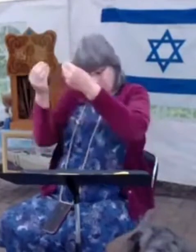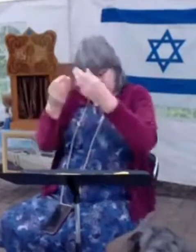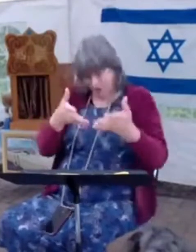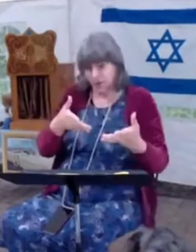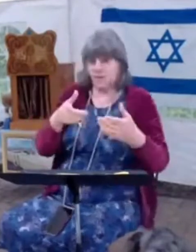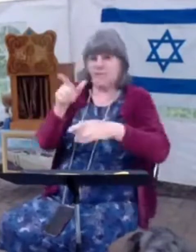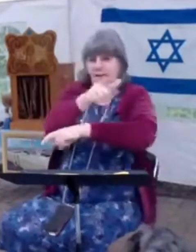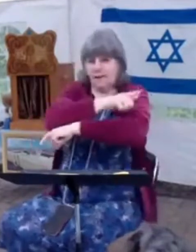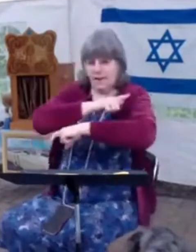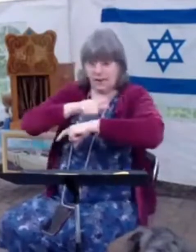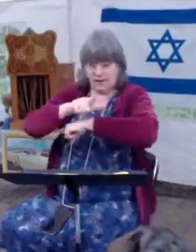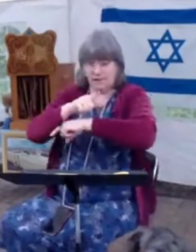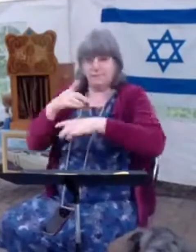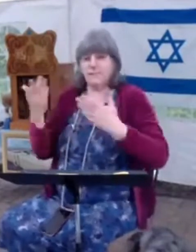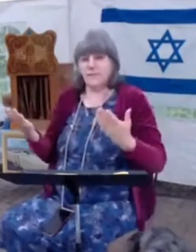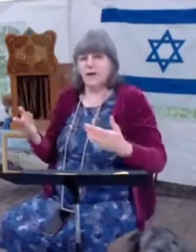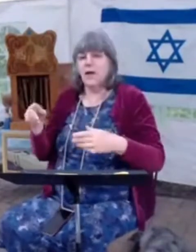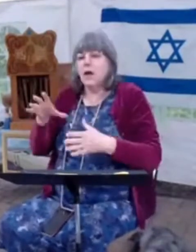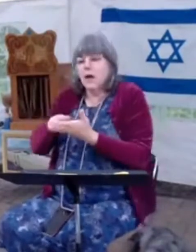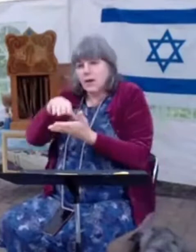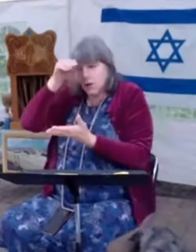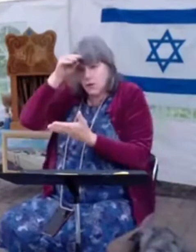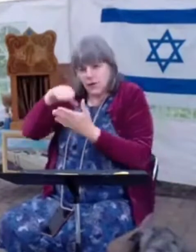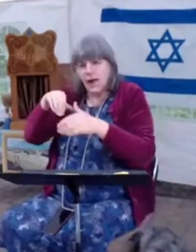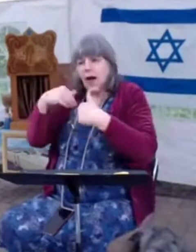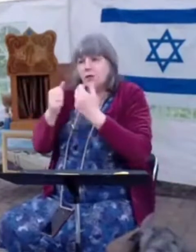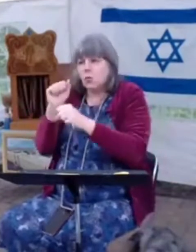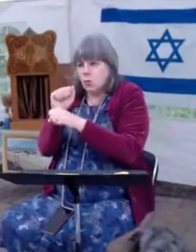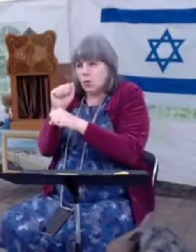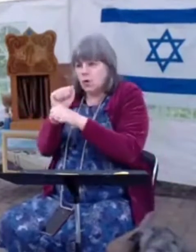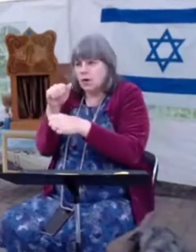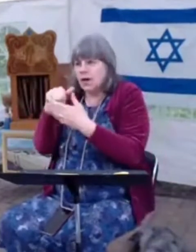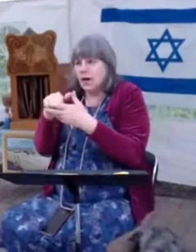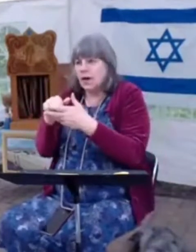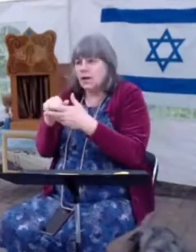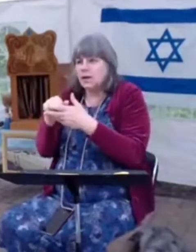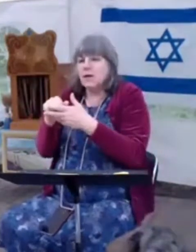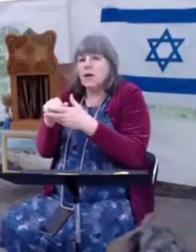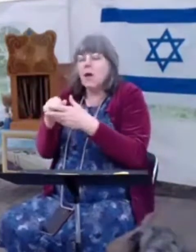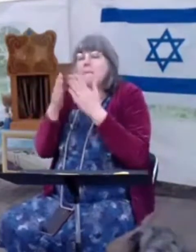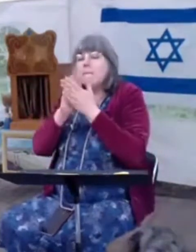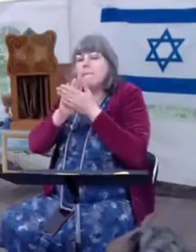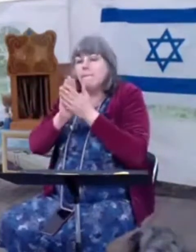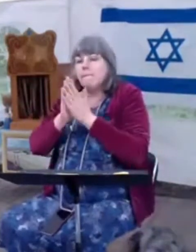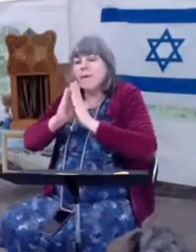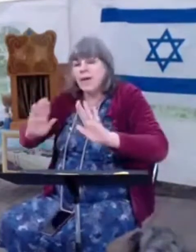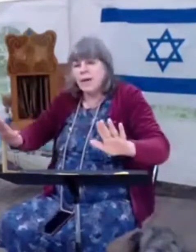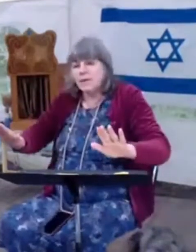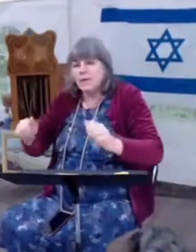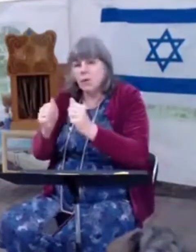learning to work in peace with enemies. Wow. What a concept.